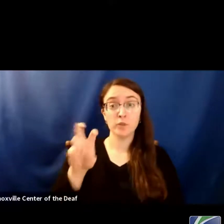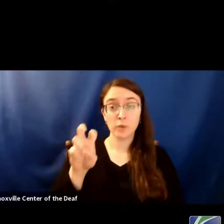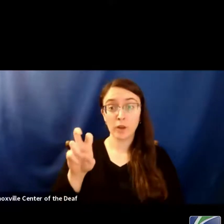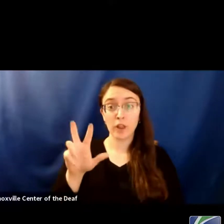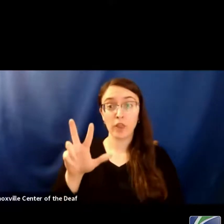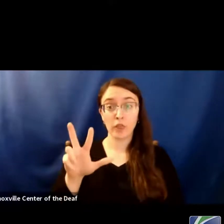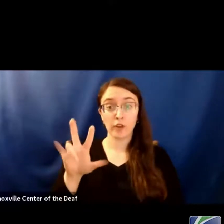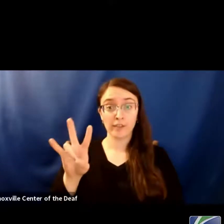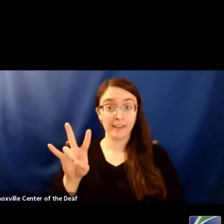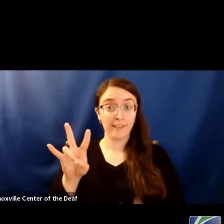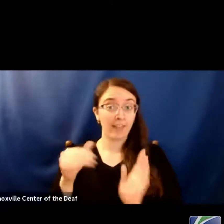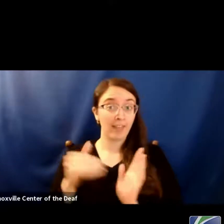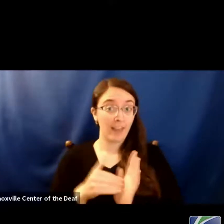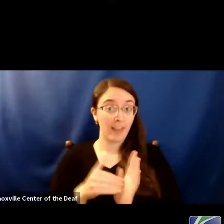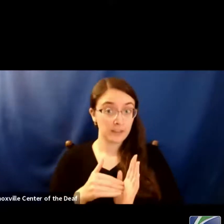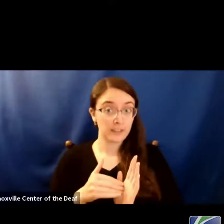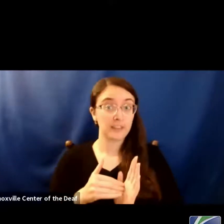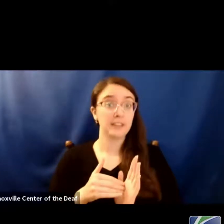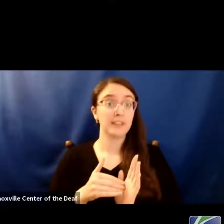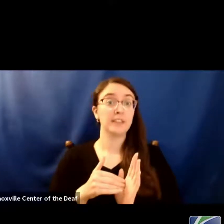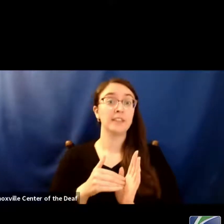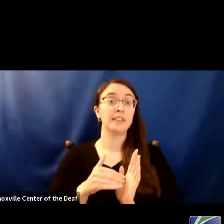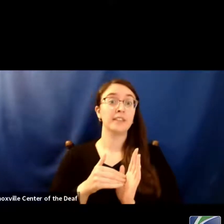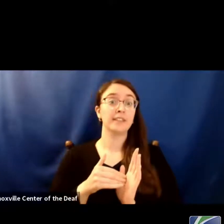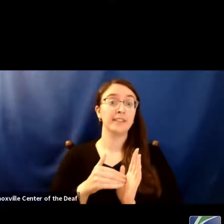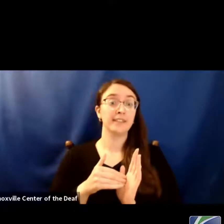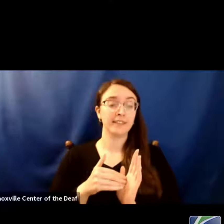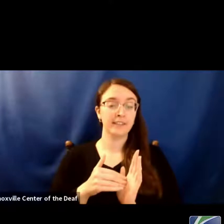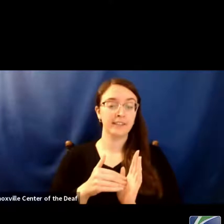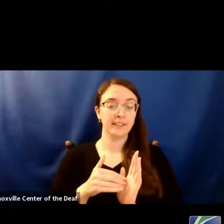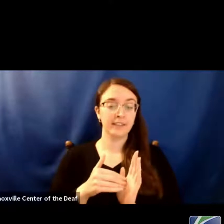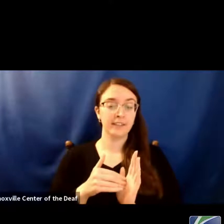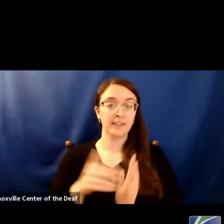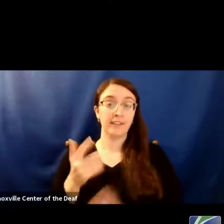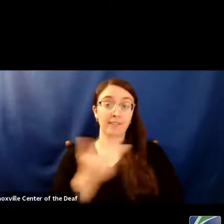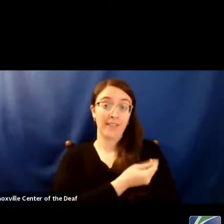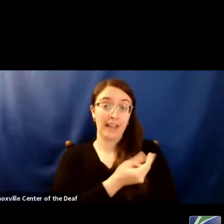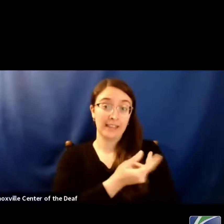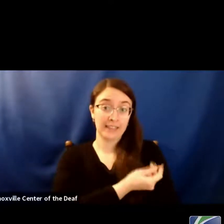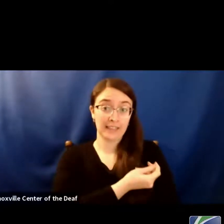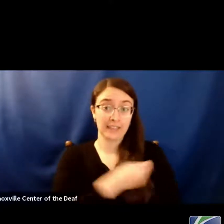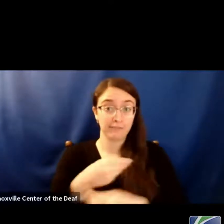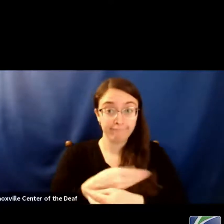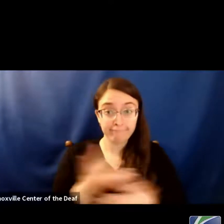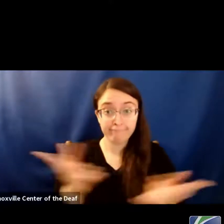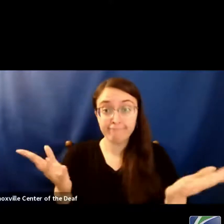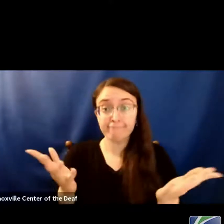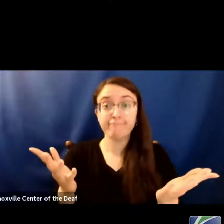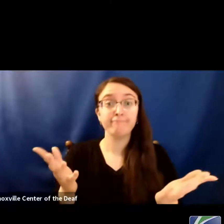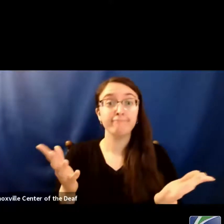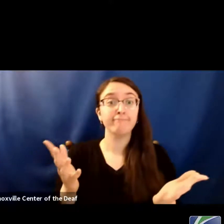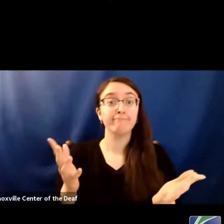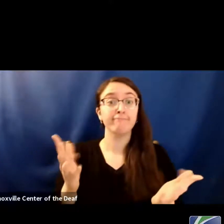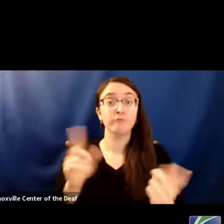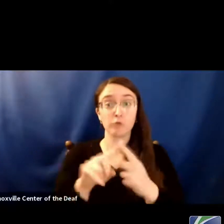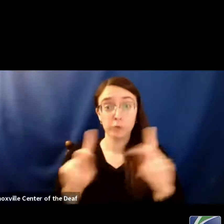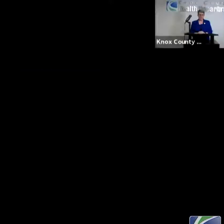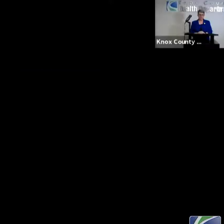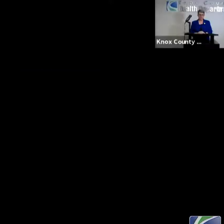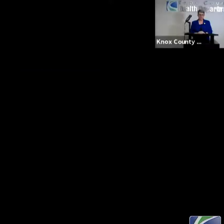237,000, sorry, having trouble reading today, 237,000 vaccines administered in Knox County to Knox County